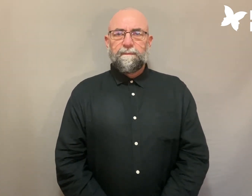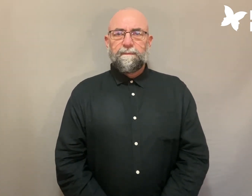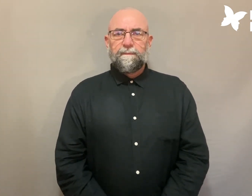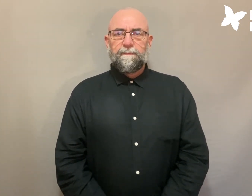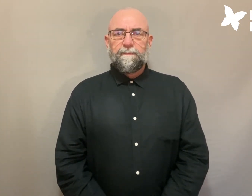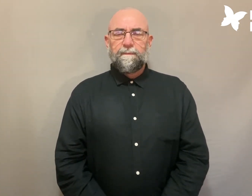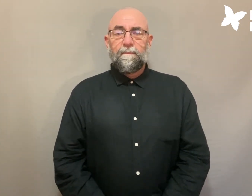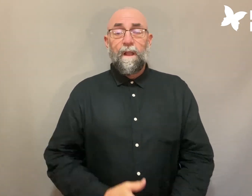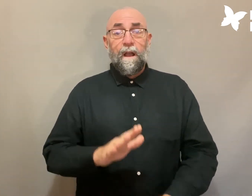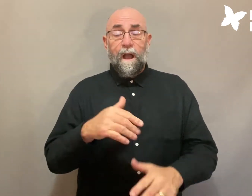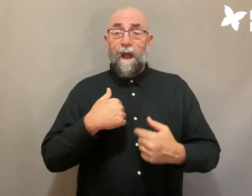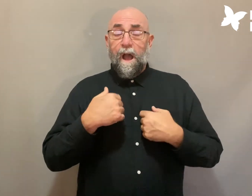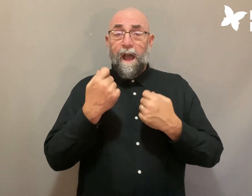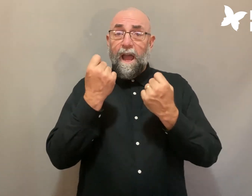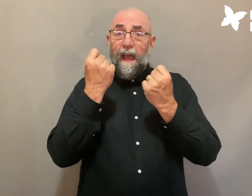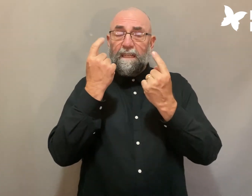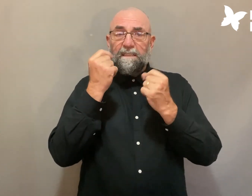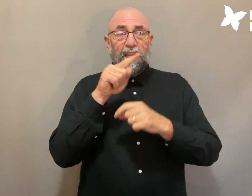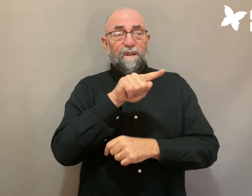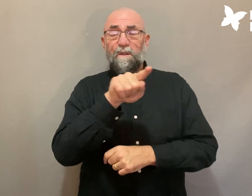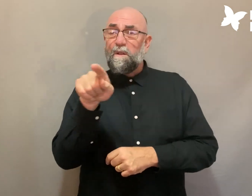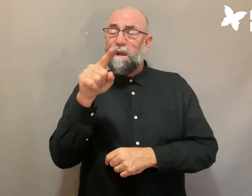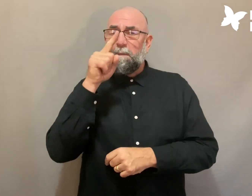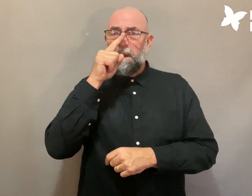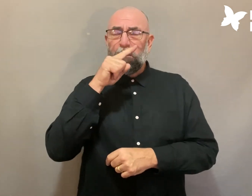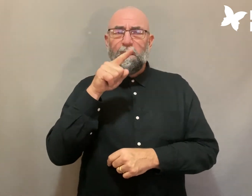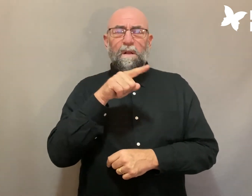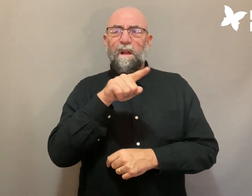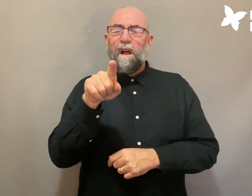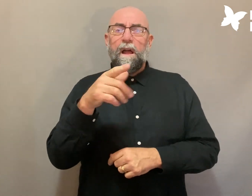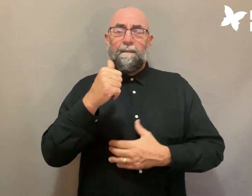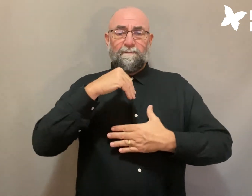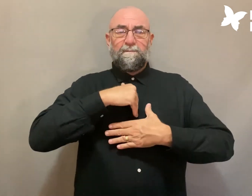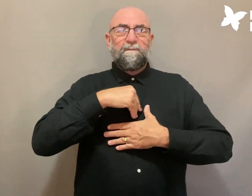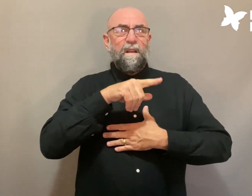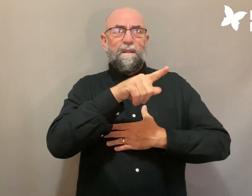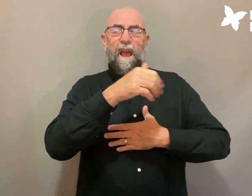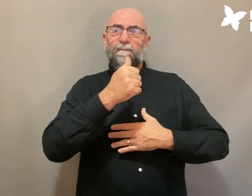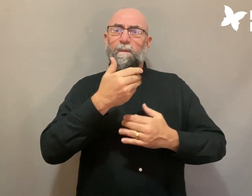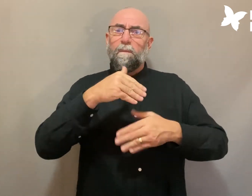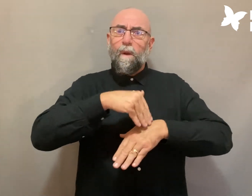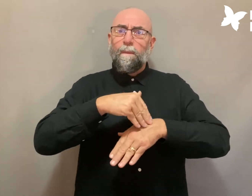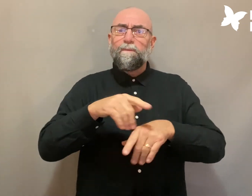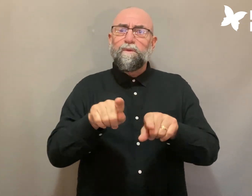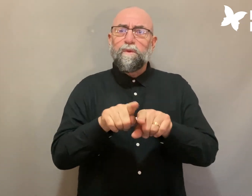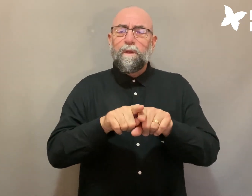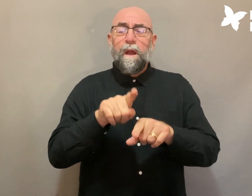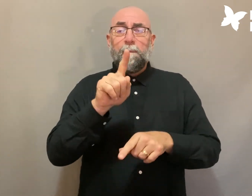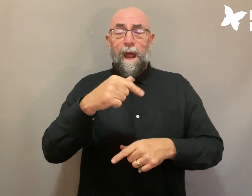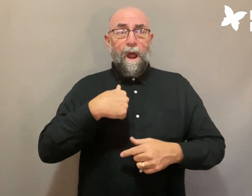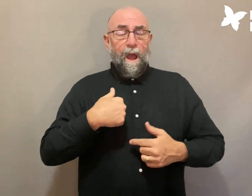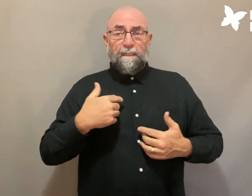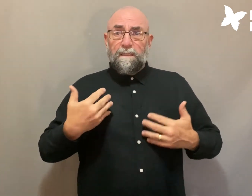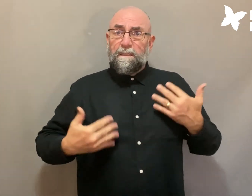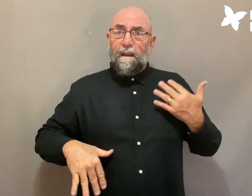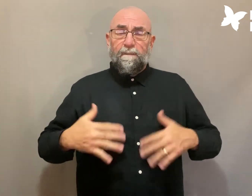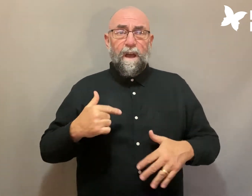I understand that the people who did these things have issues of their own, but when you're going through it and at the